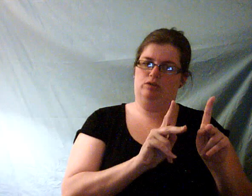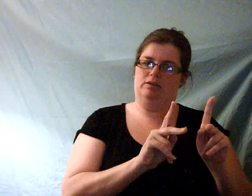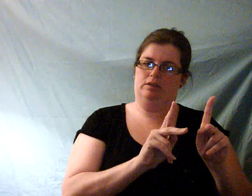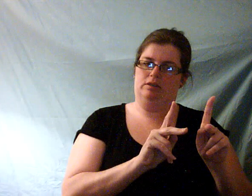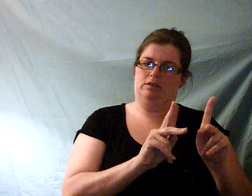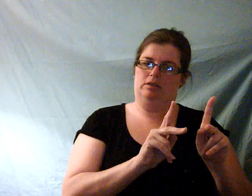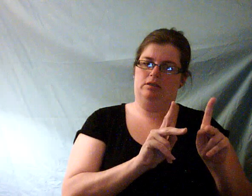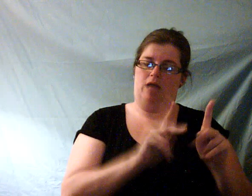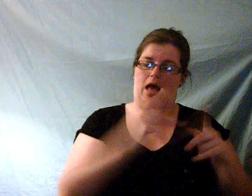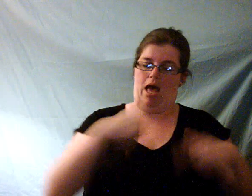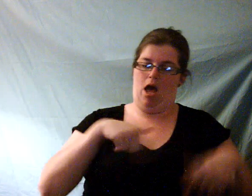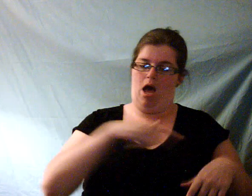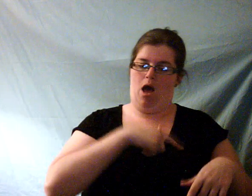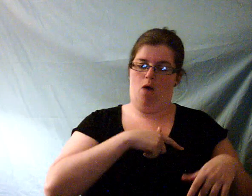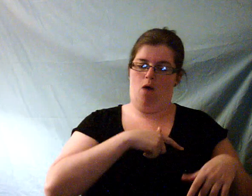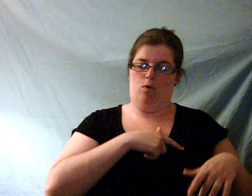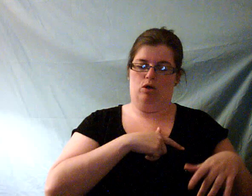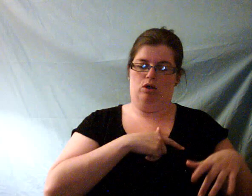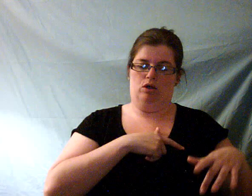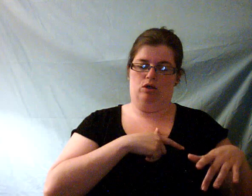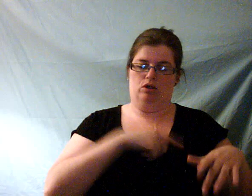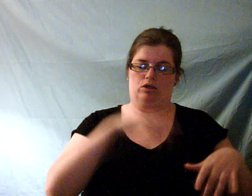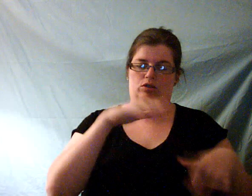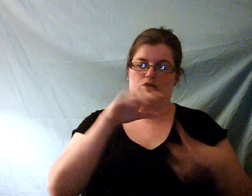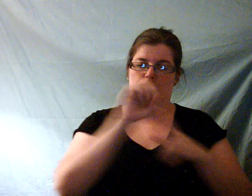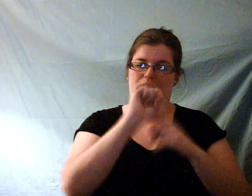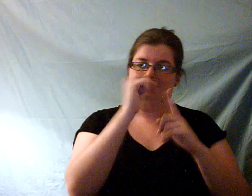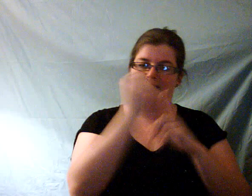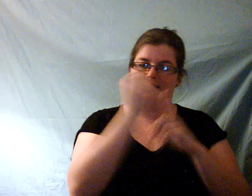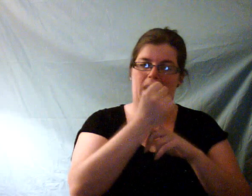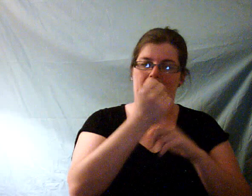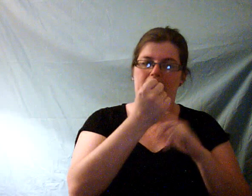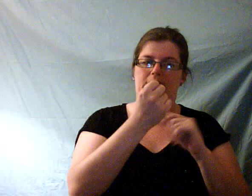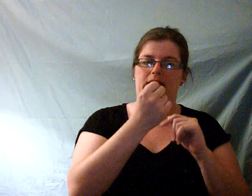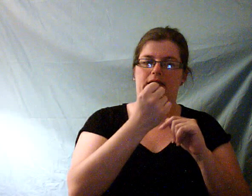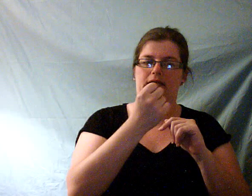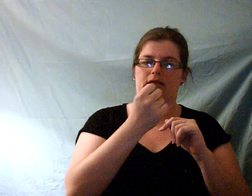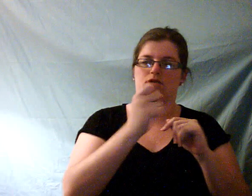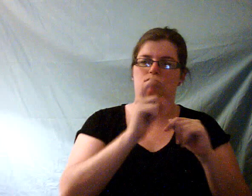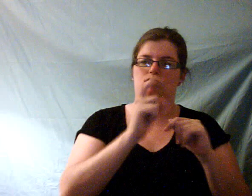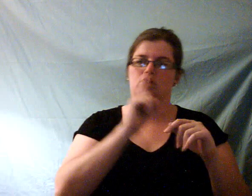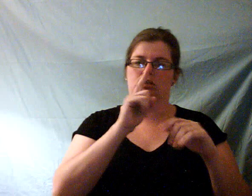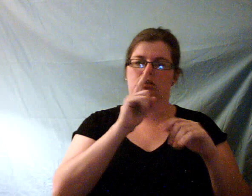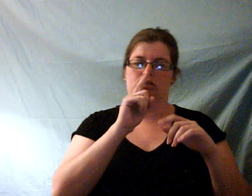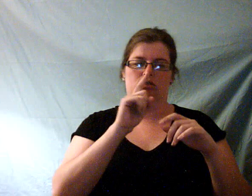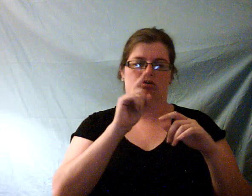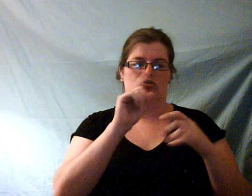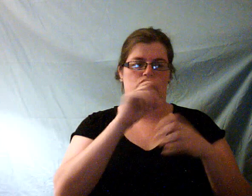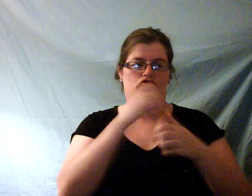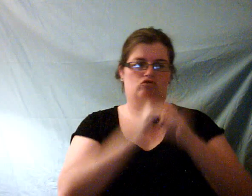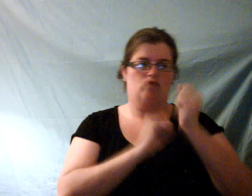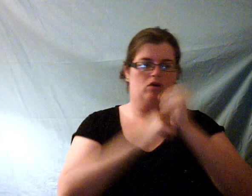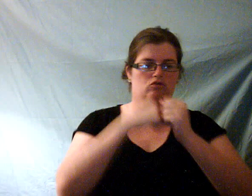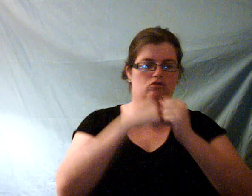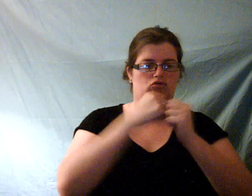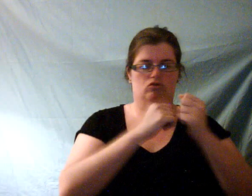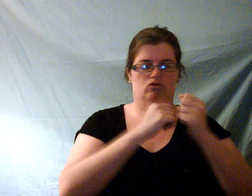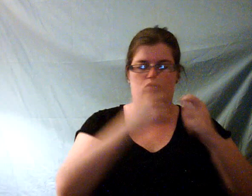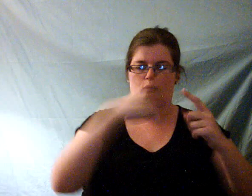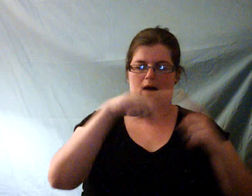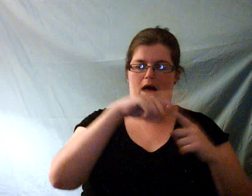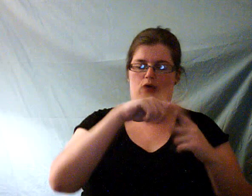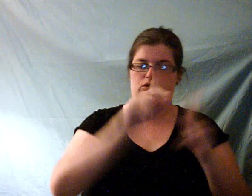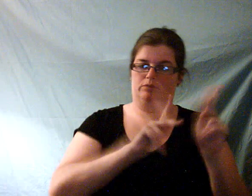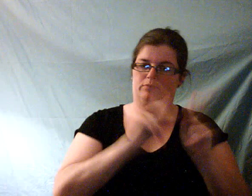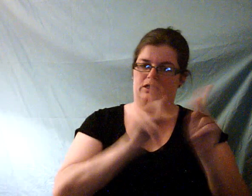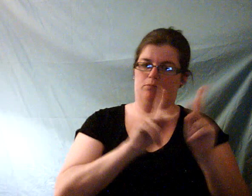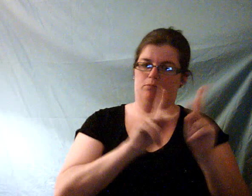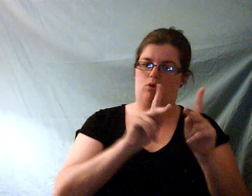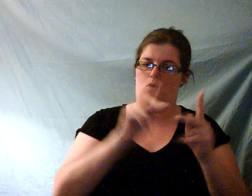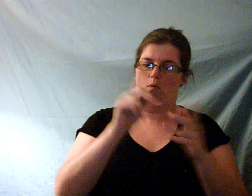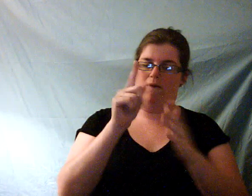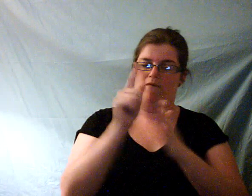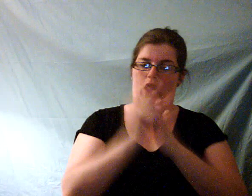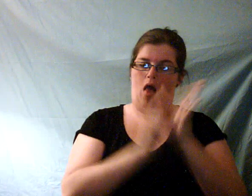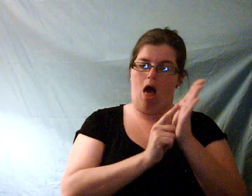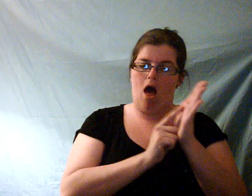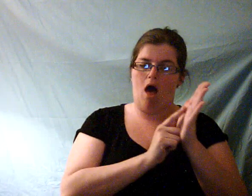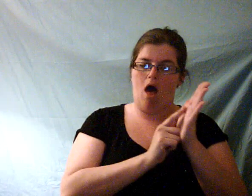is basically structured around the individual. We have laws, we have social